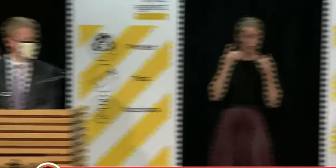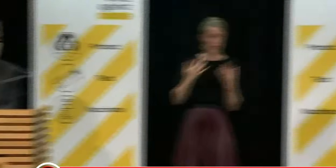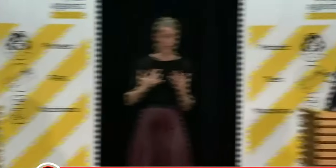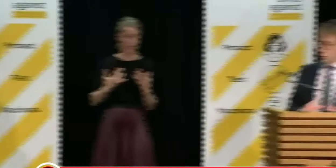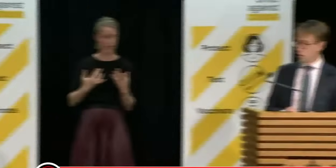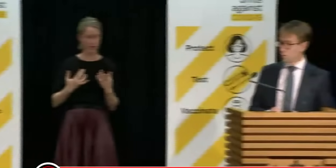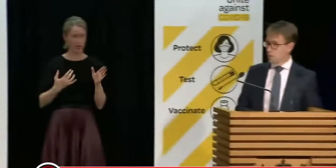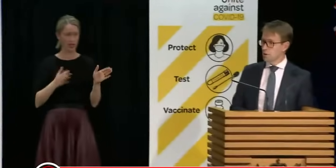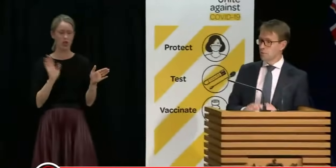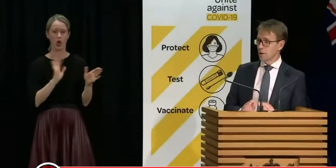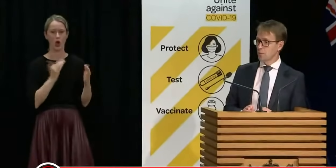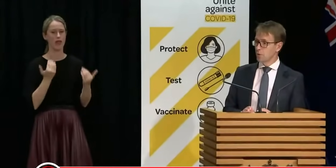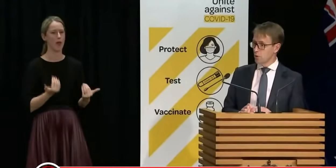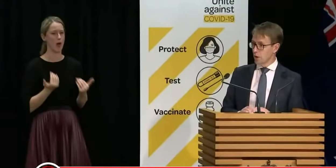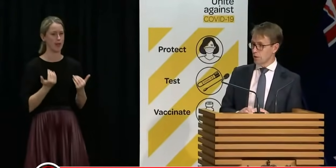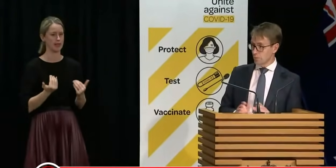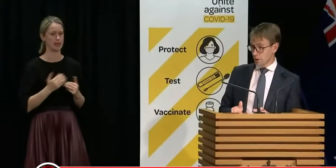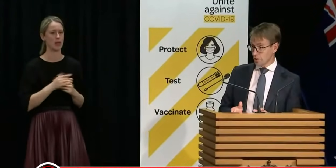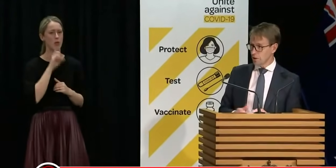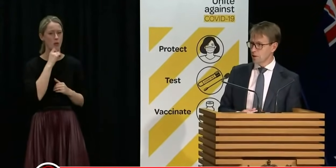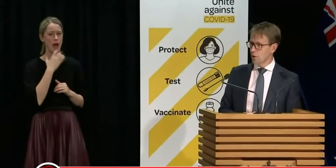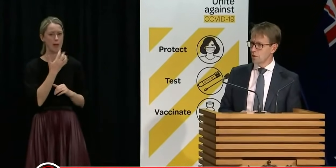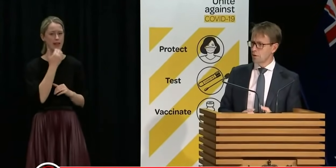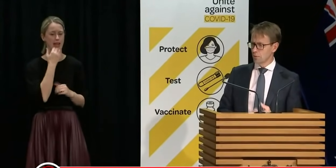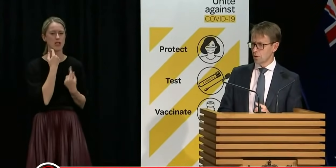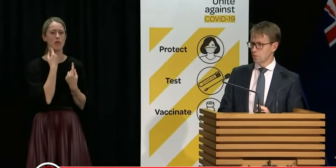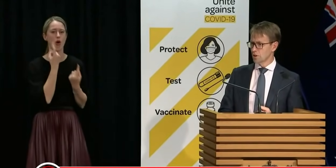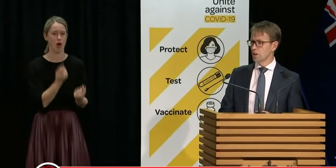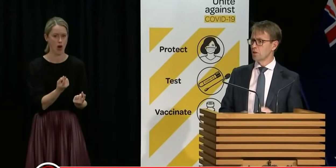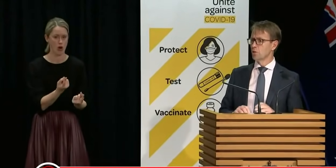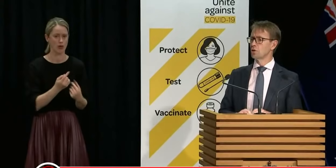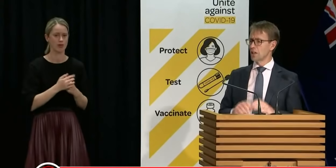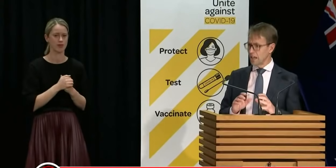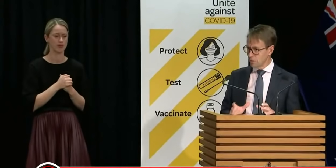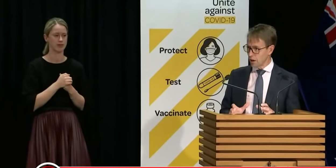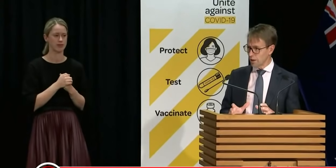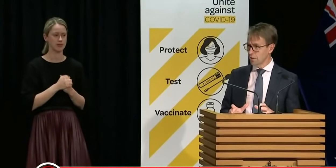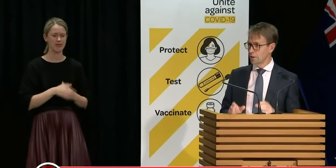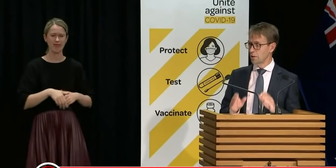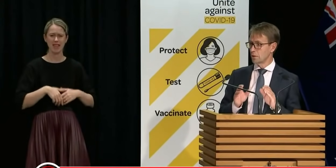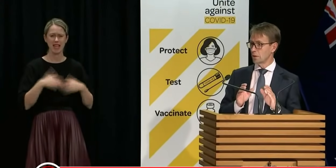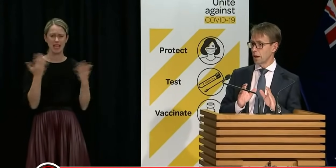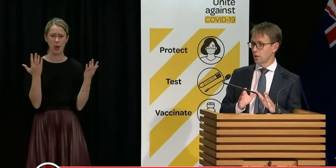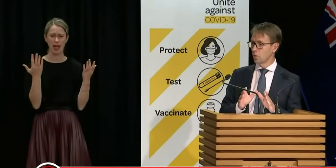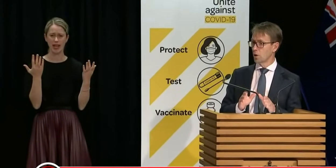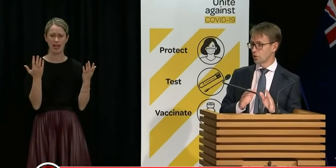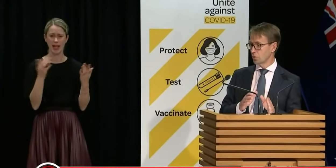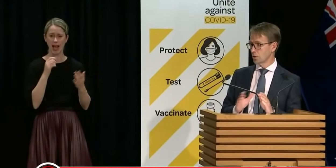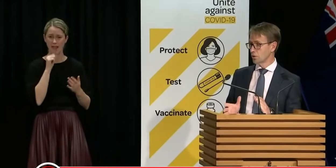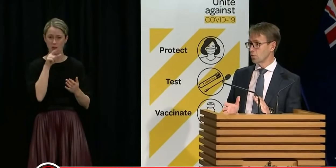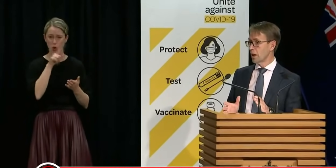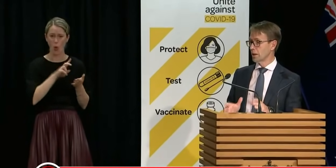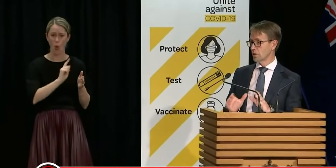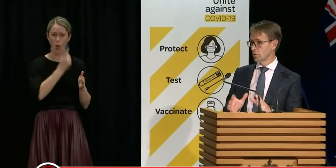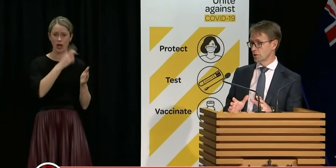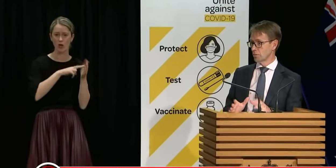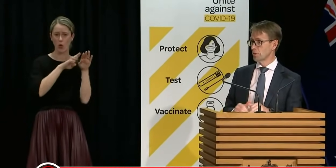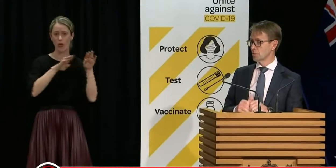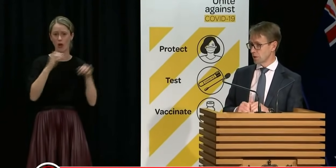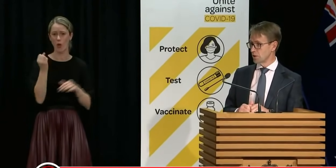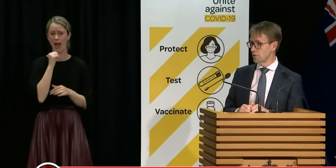ones that you... Not at the moment, but we will have an update on that tomorrow. And what I will say is, of course, anyone in Auckland, Northland or